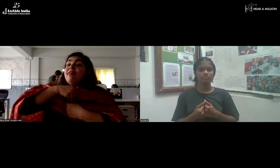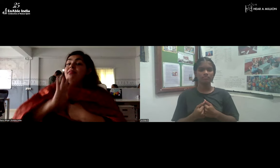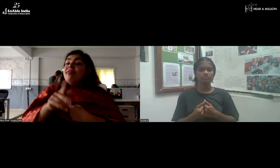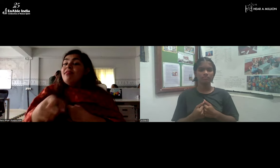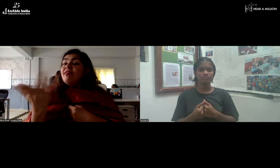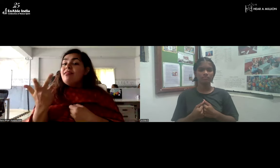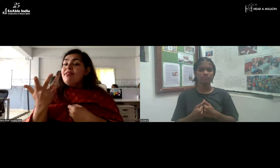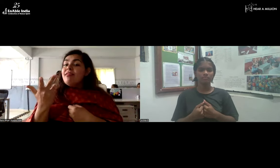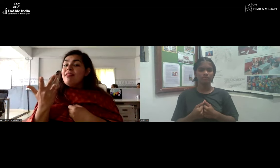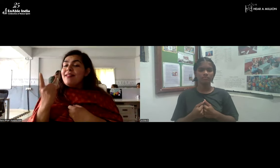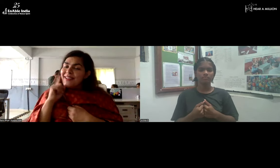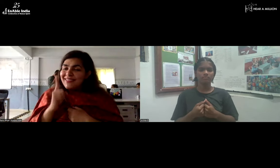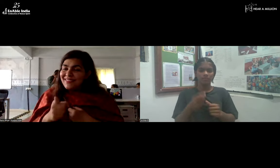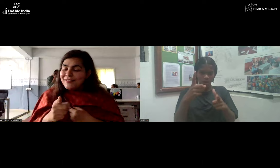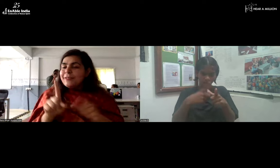the future.